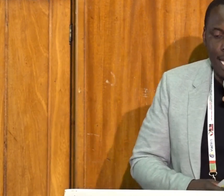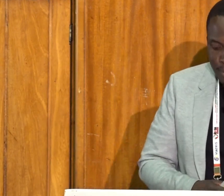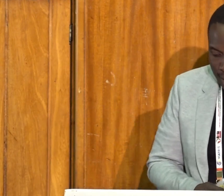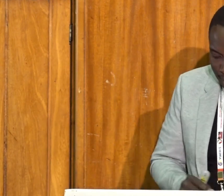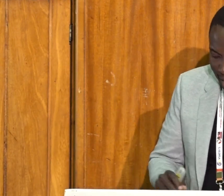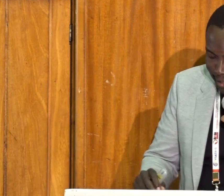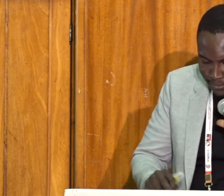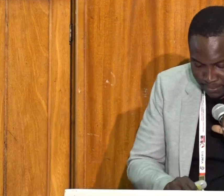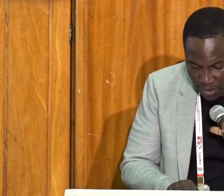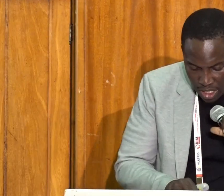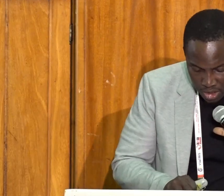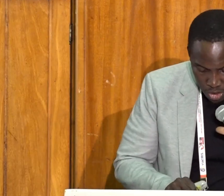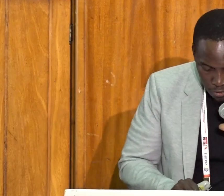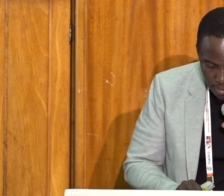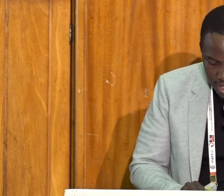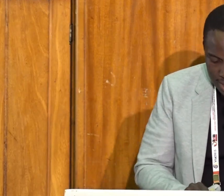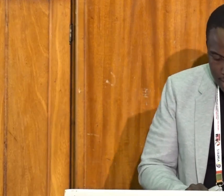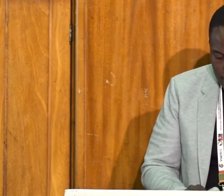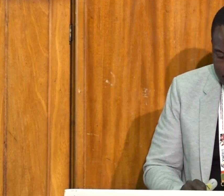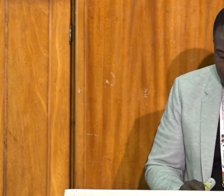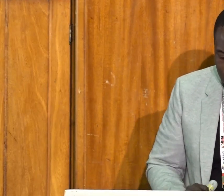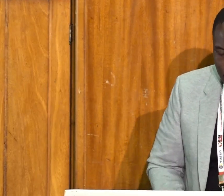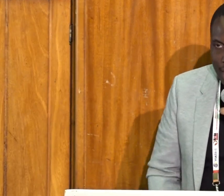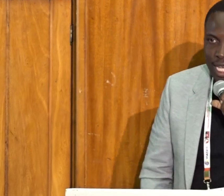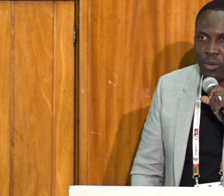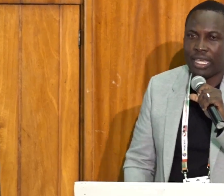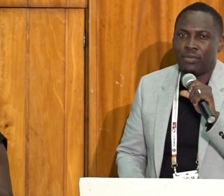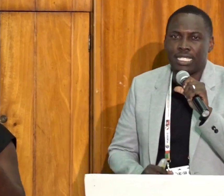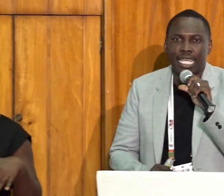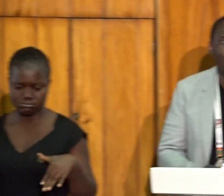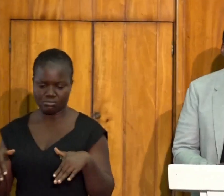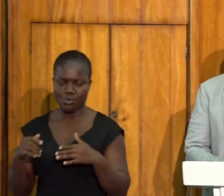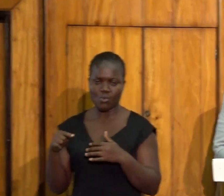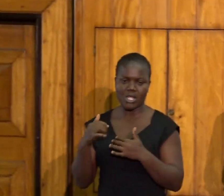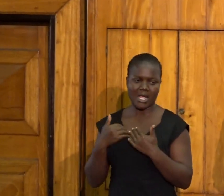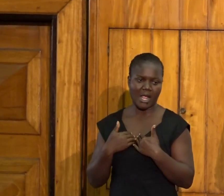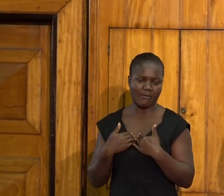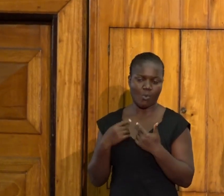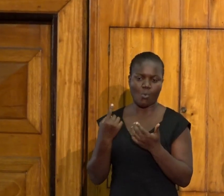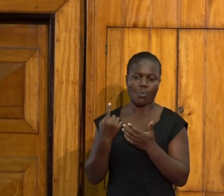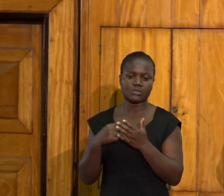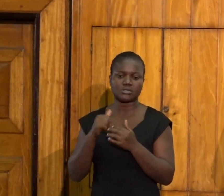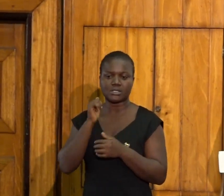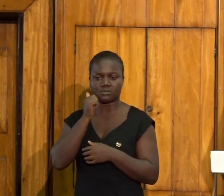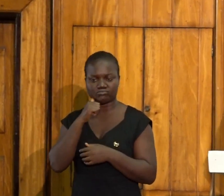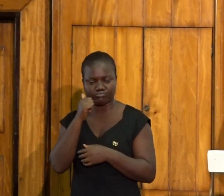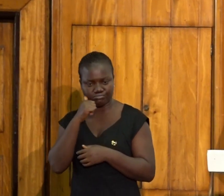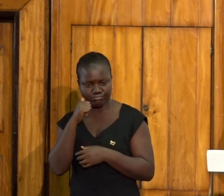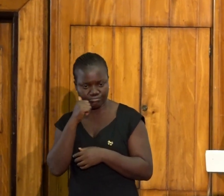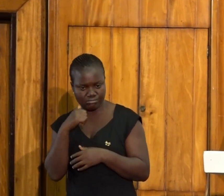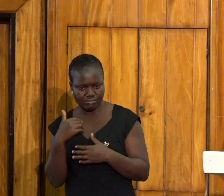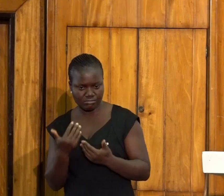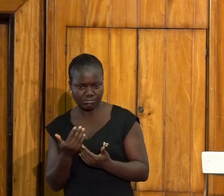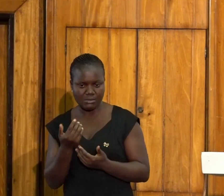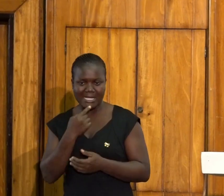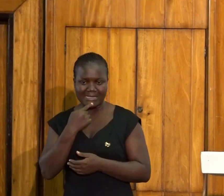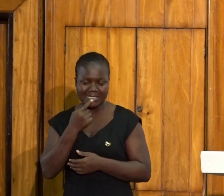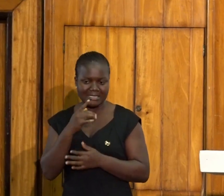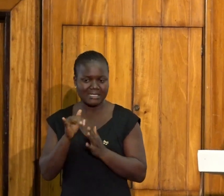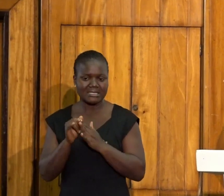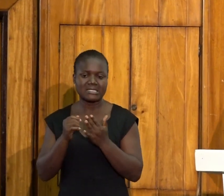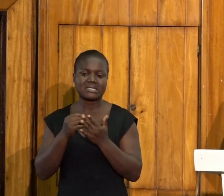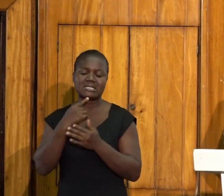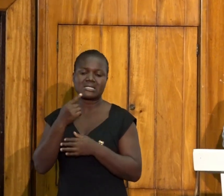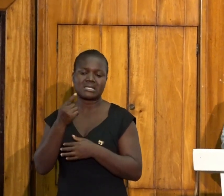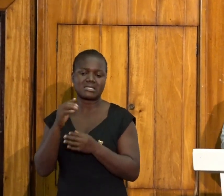the pipeline. So from this table here, we have the daily oral PrEP that have been in use, and its safety profile in pregnant